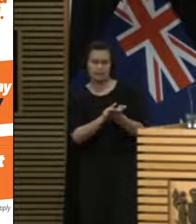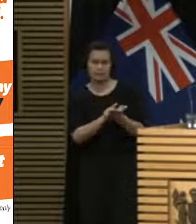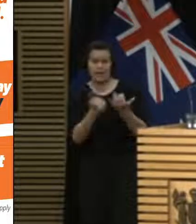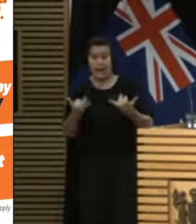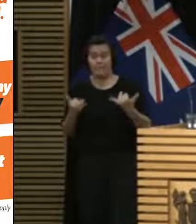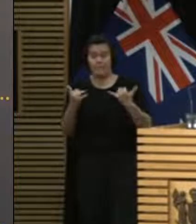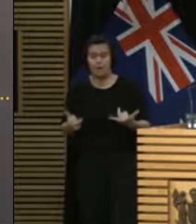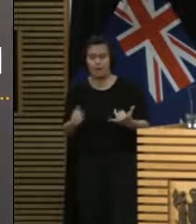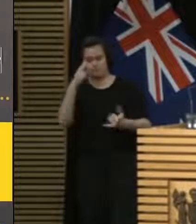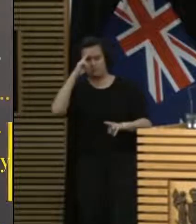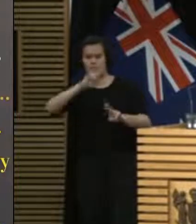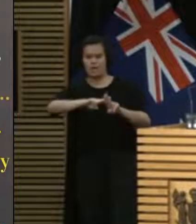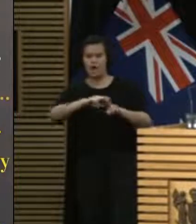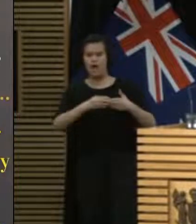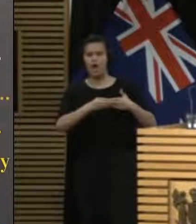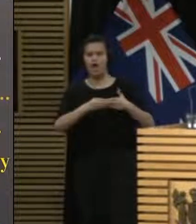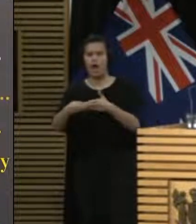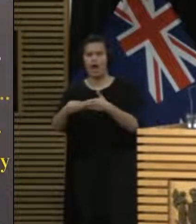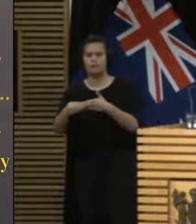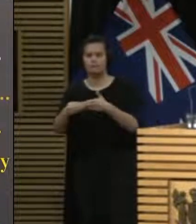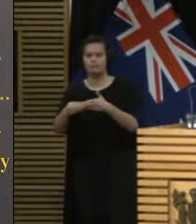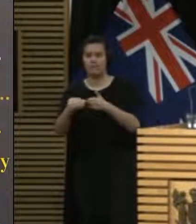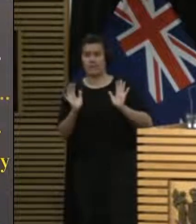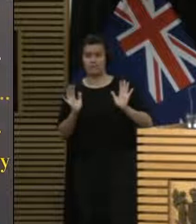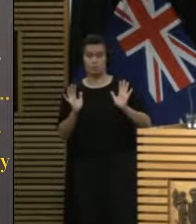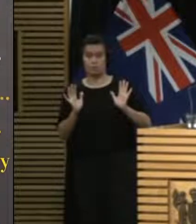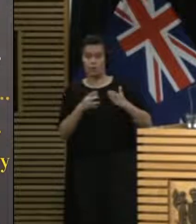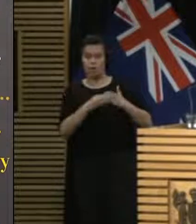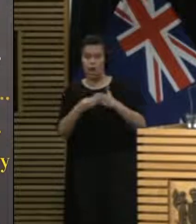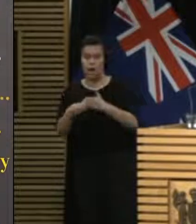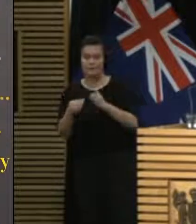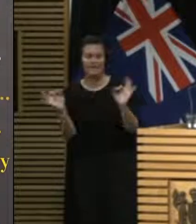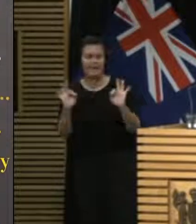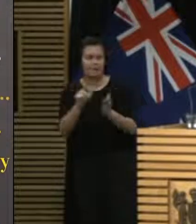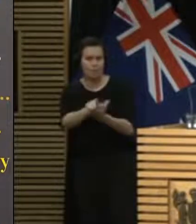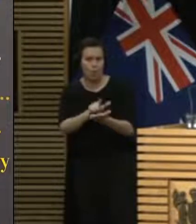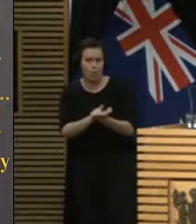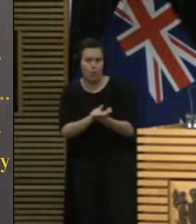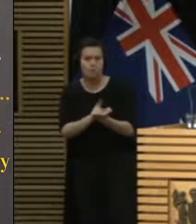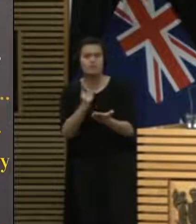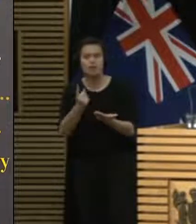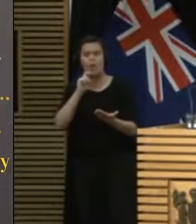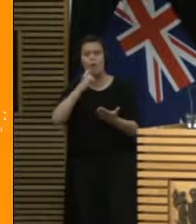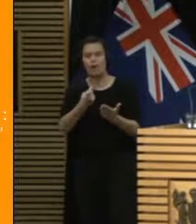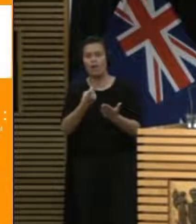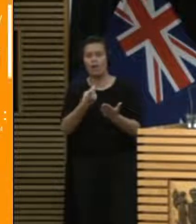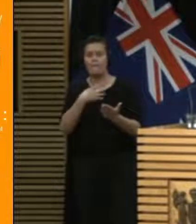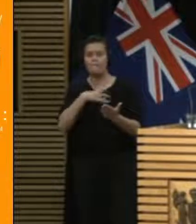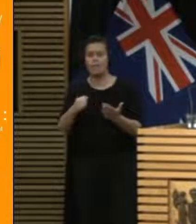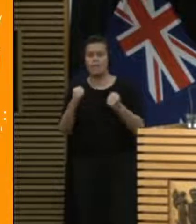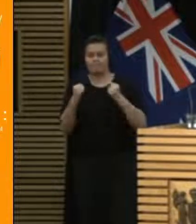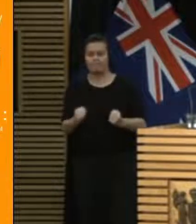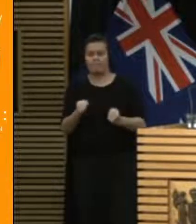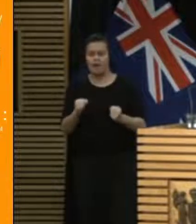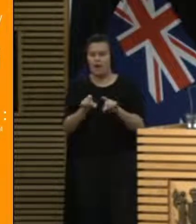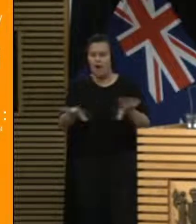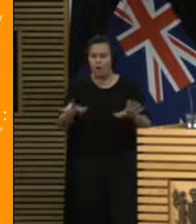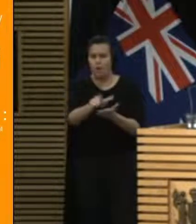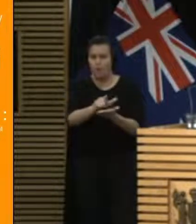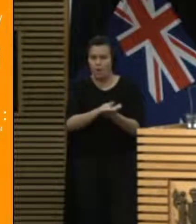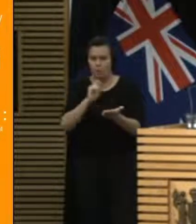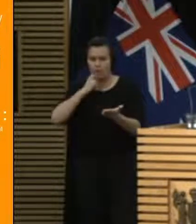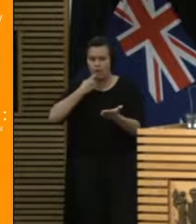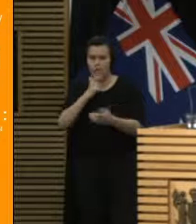want a greater sense of firmness around what they can rely upon. So we'll be working that through as a piece of secondary legislation. But secondly, as the Prime Minister